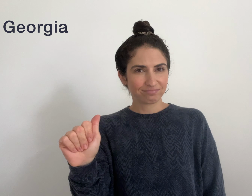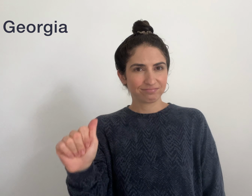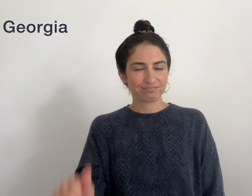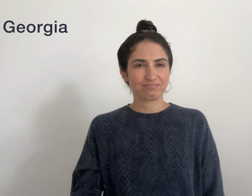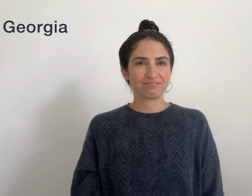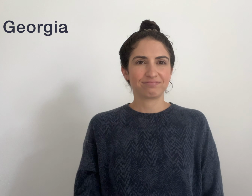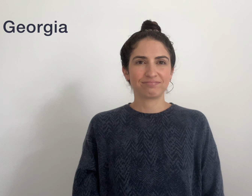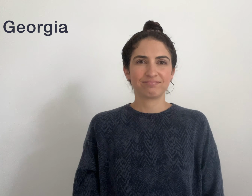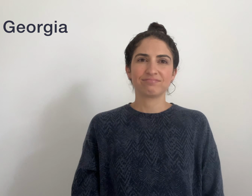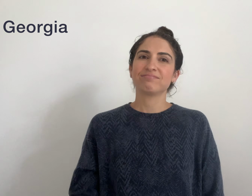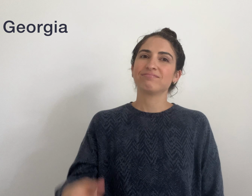Georgia,